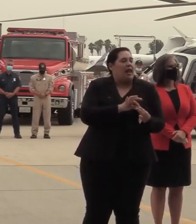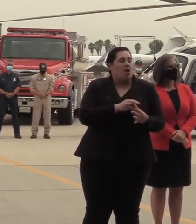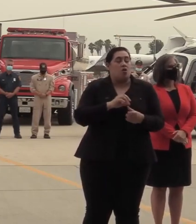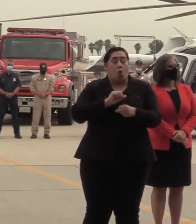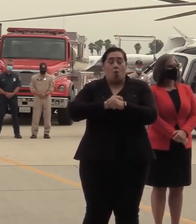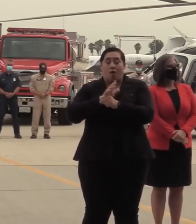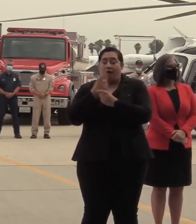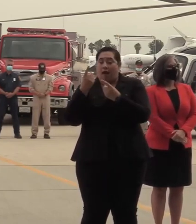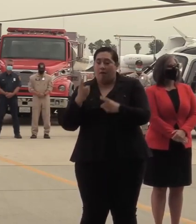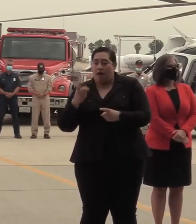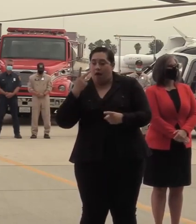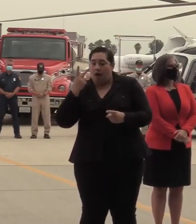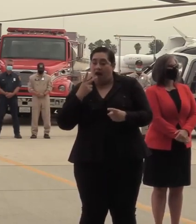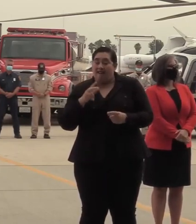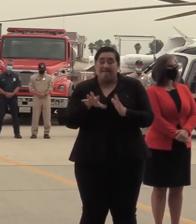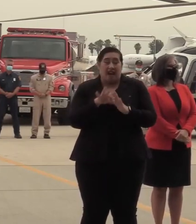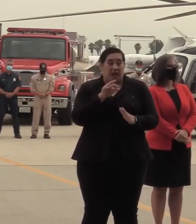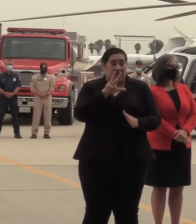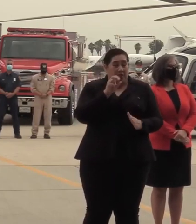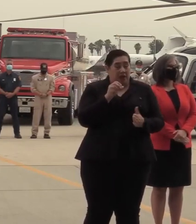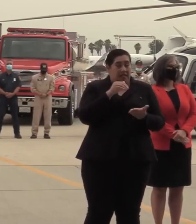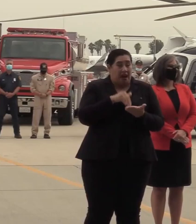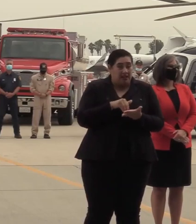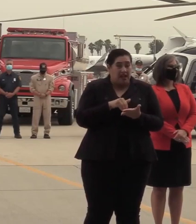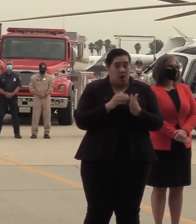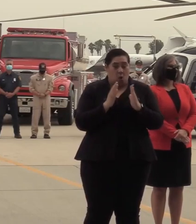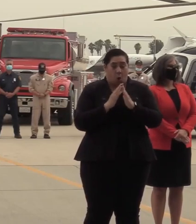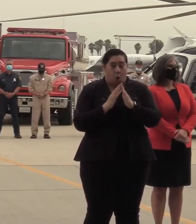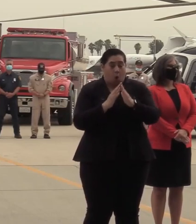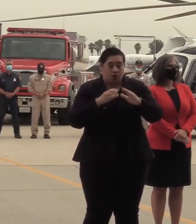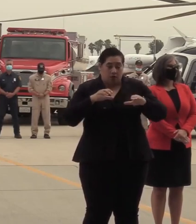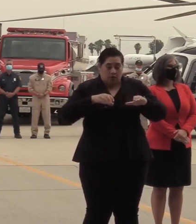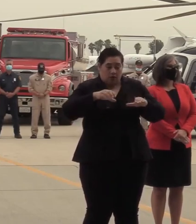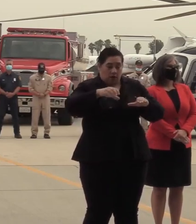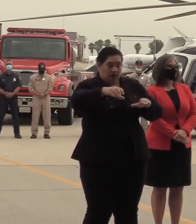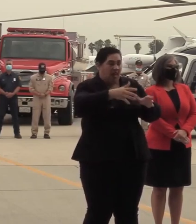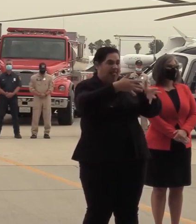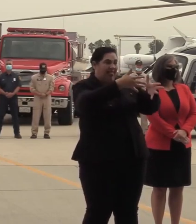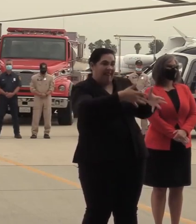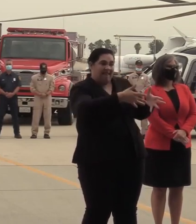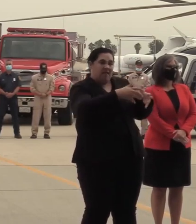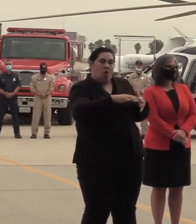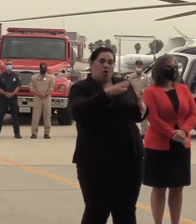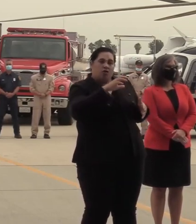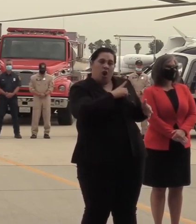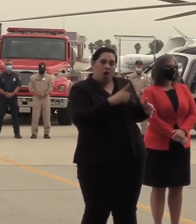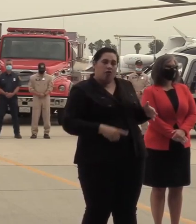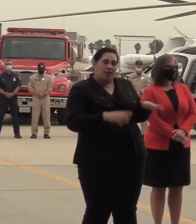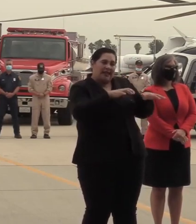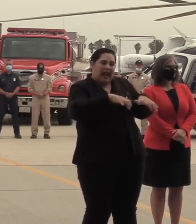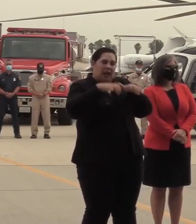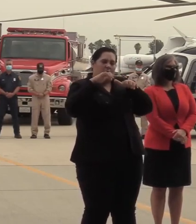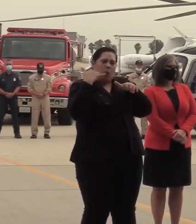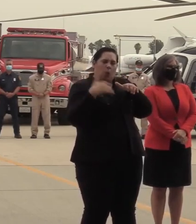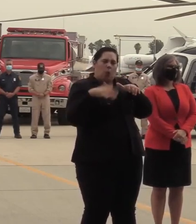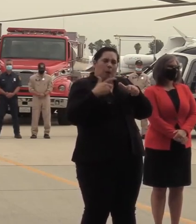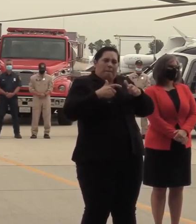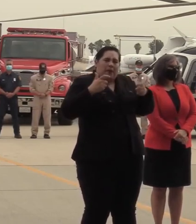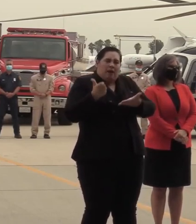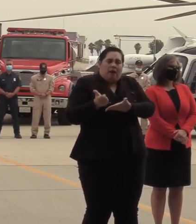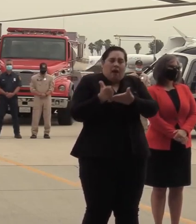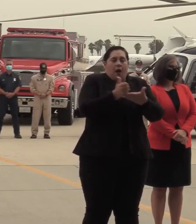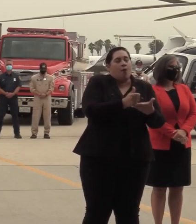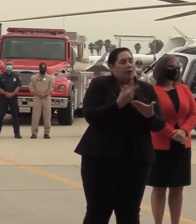mission, you know, finding 30,000 cones to take into Dodger Stadium and to lead that sort of stuff has been tremendous. We still need to continue